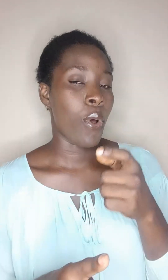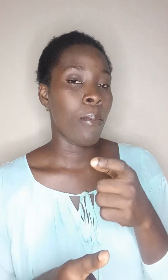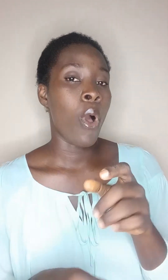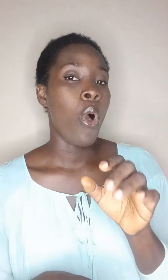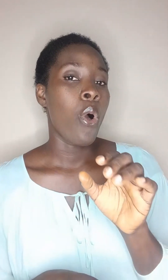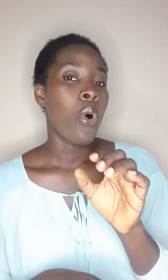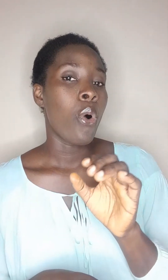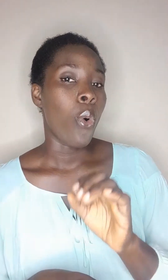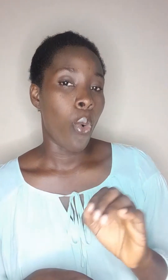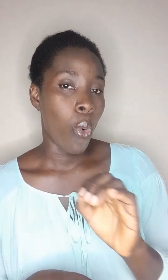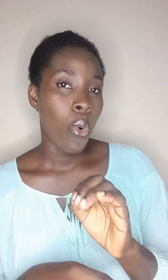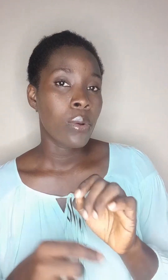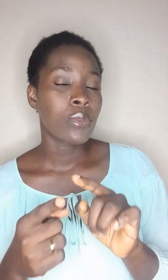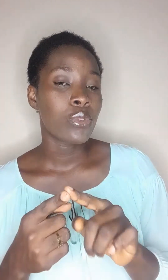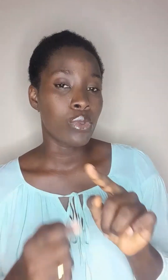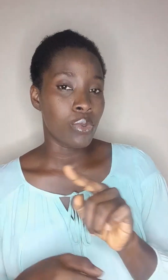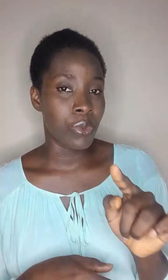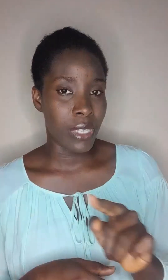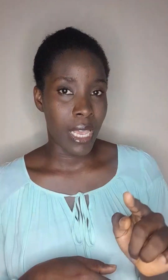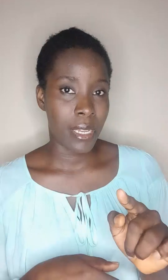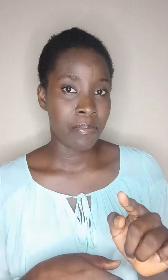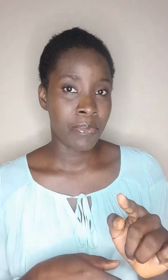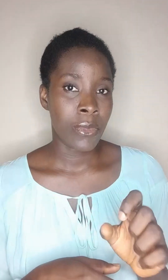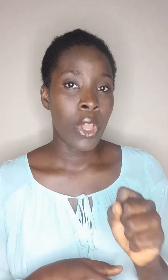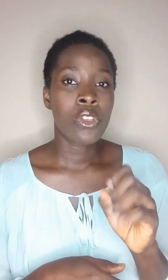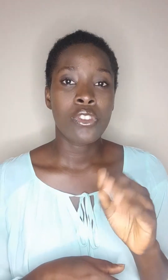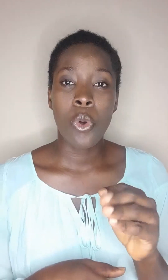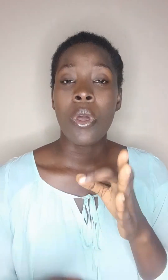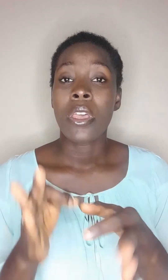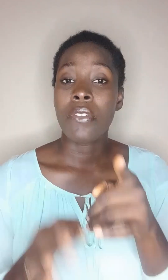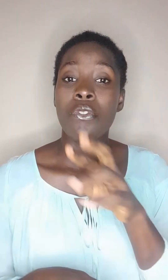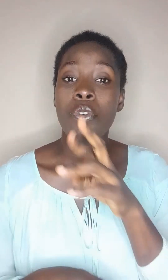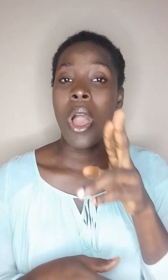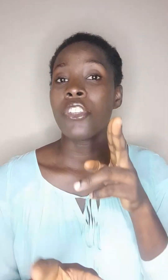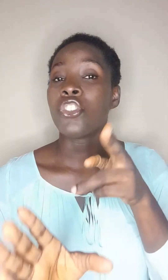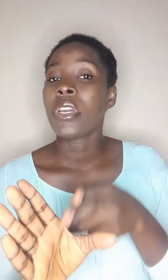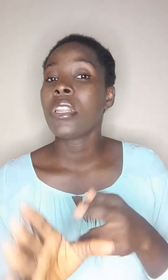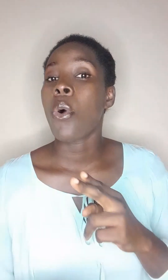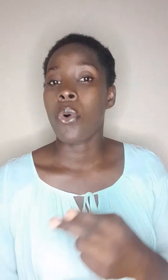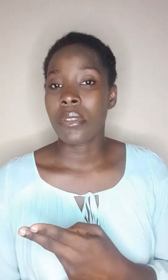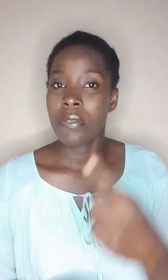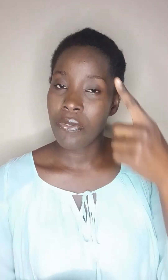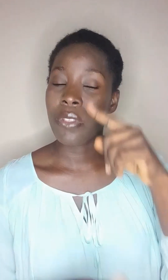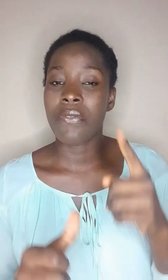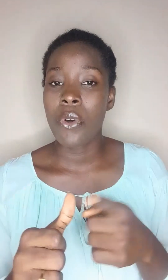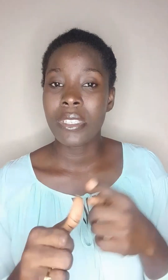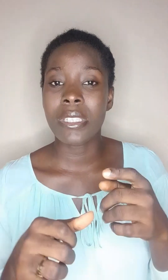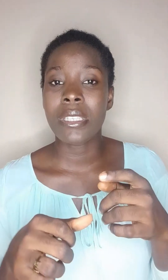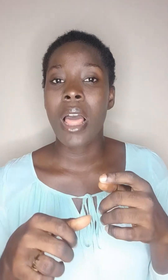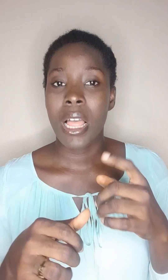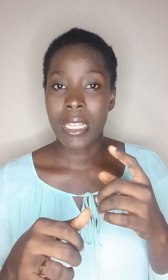from O to Z. So if you are joining us for the first